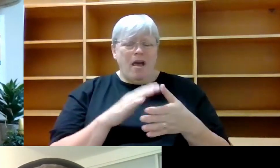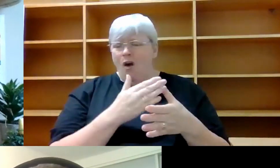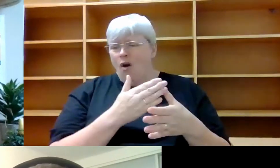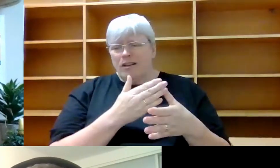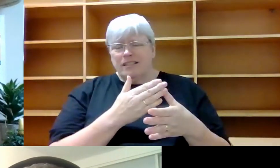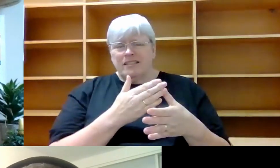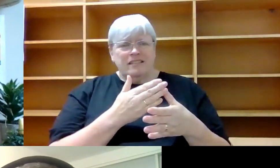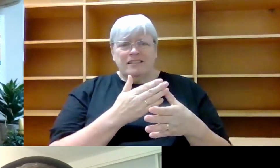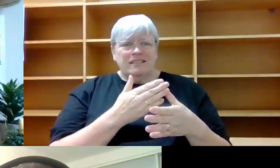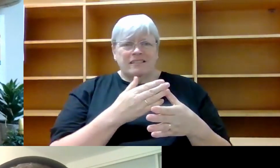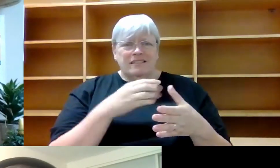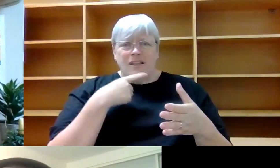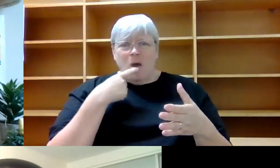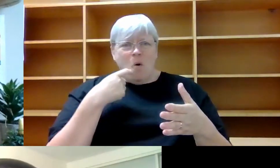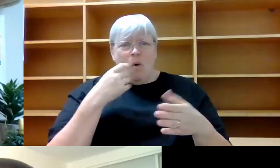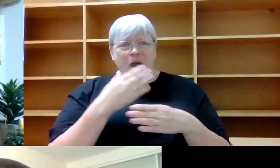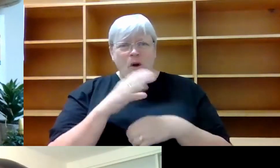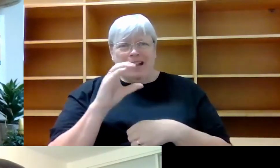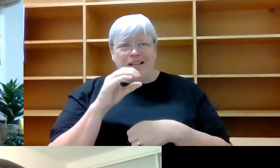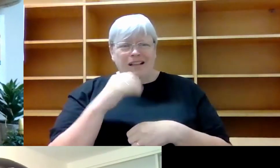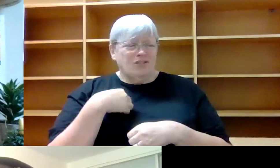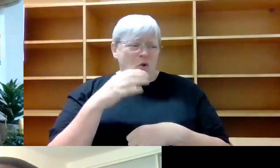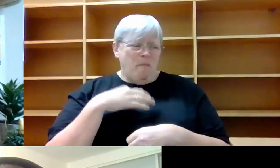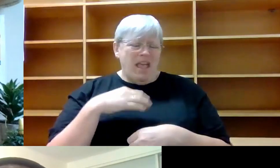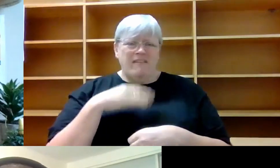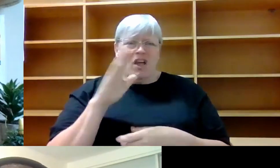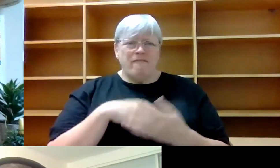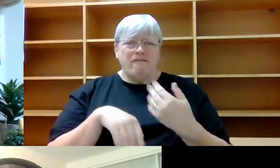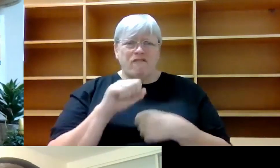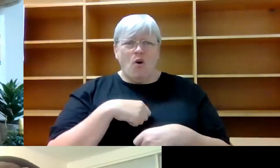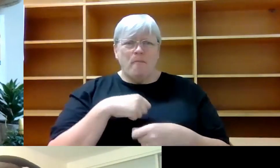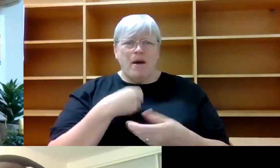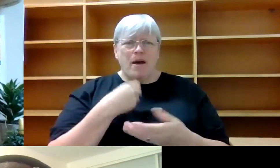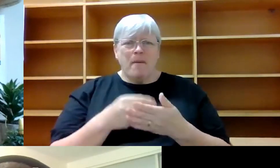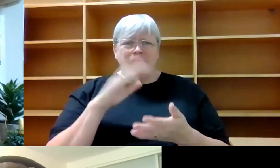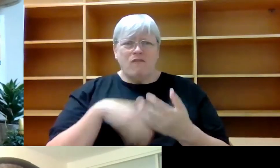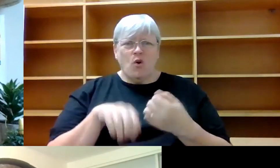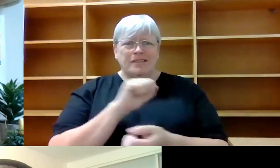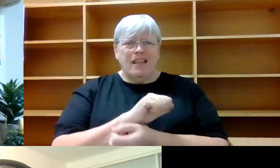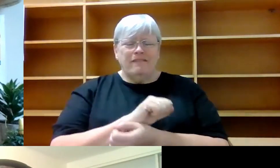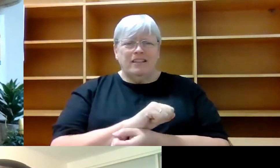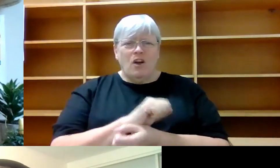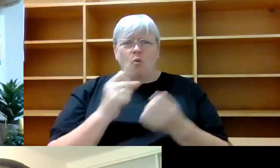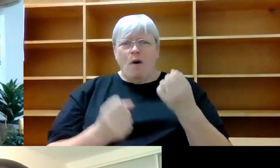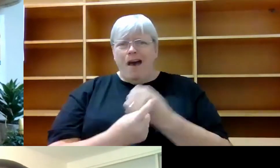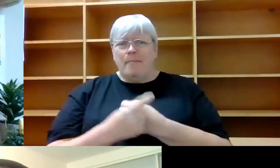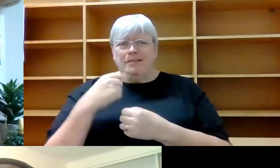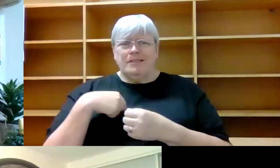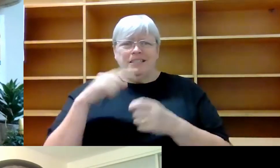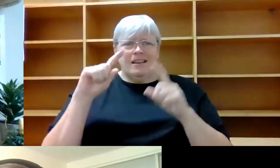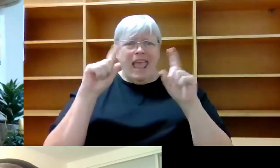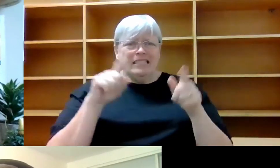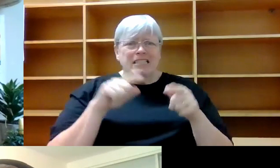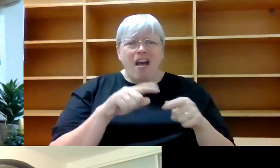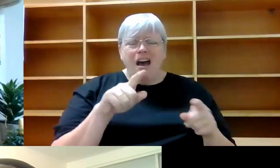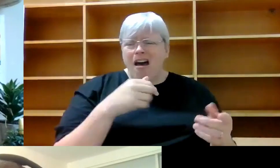know, the white working class did not benefit from the riches of slavery or the riches of what happened in India, where, you know, that country was plundered